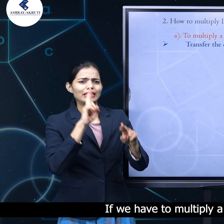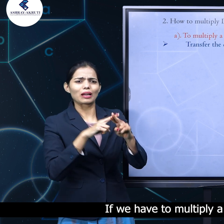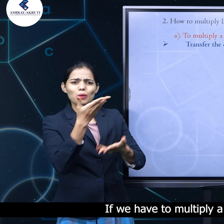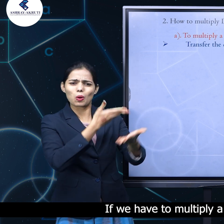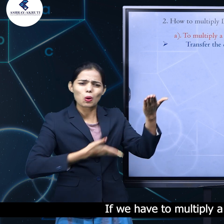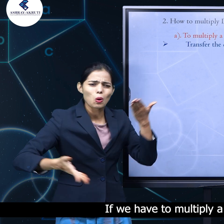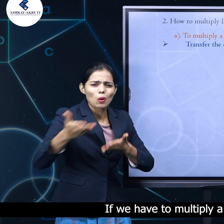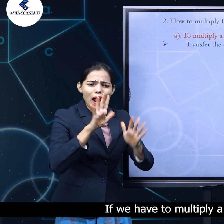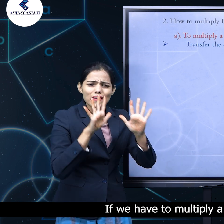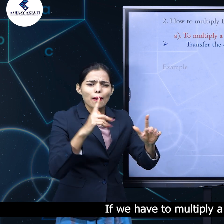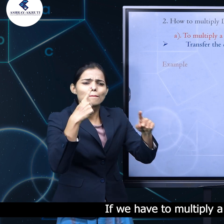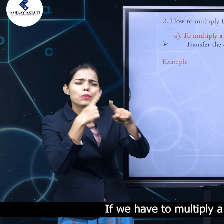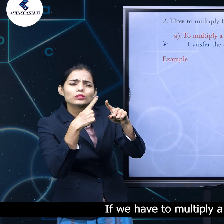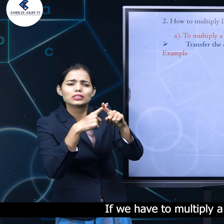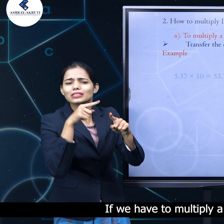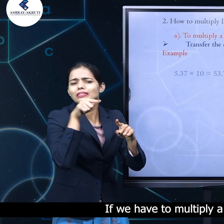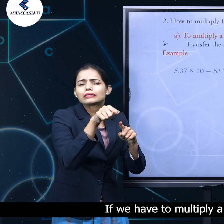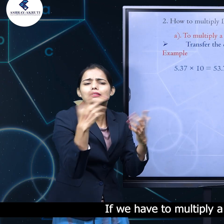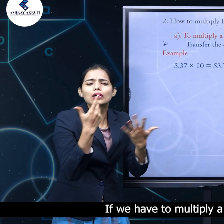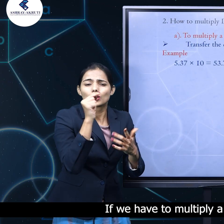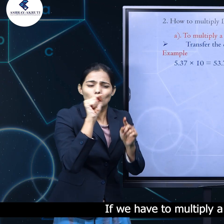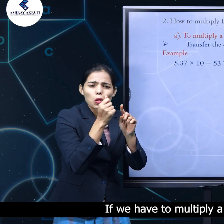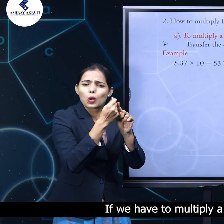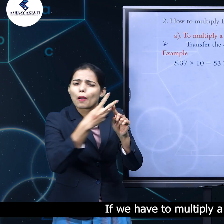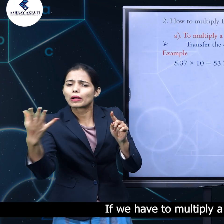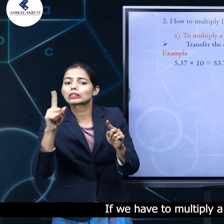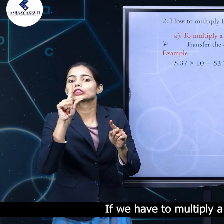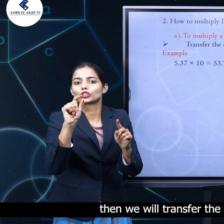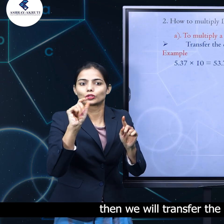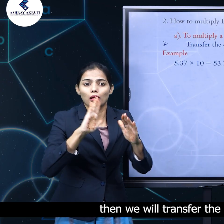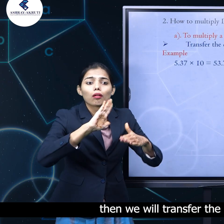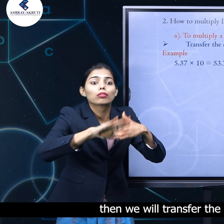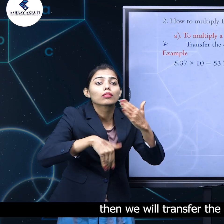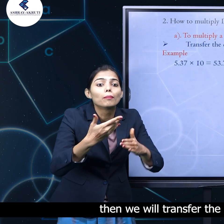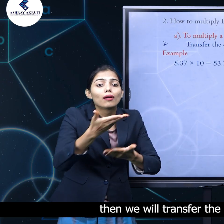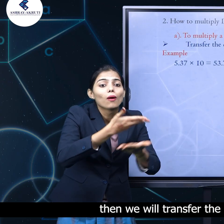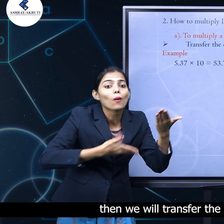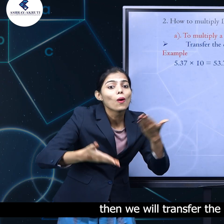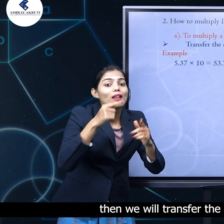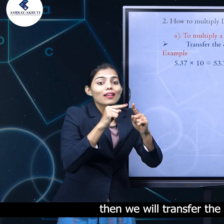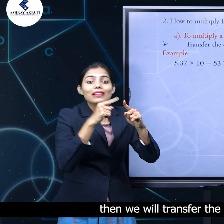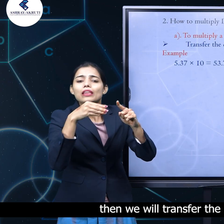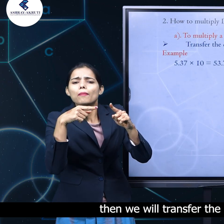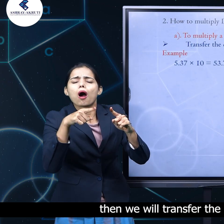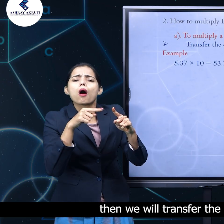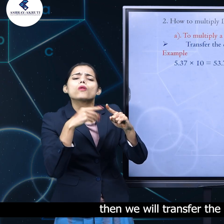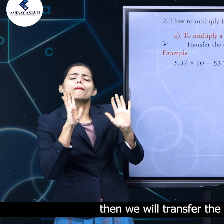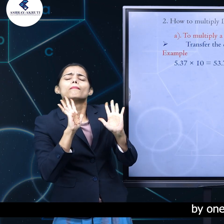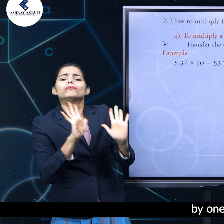If we have to multiply our decimal number by 10, then we will transfer the decimal point to the right by